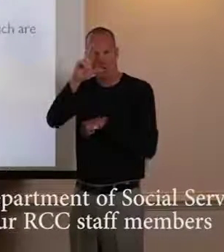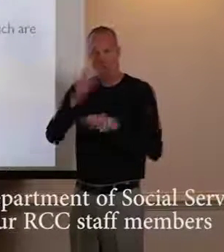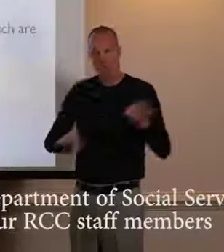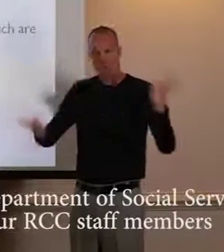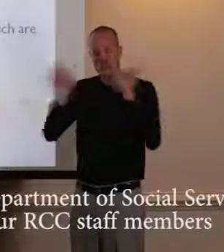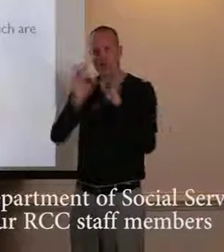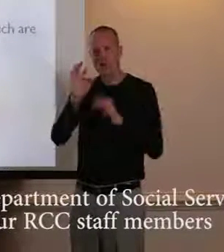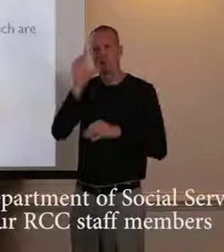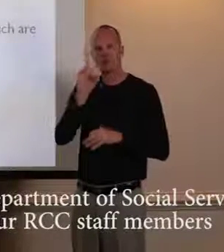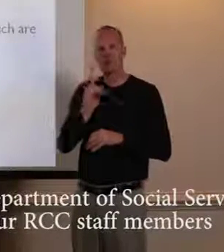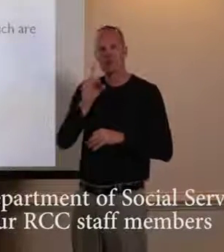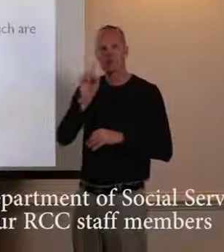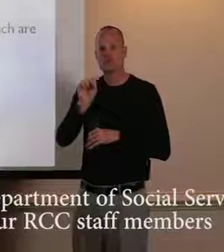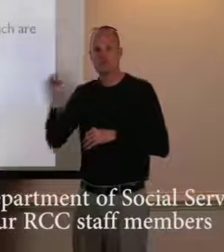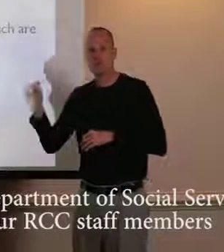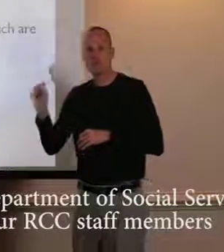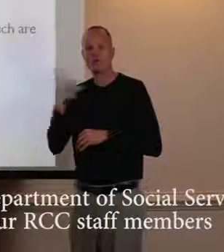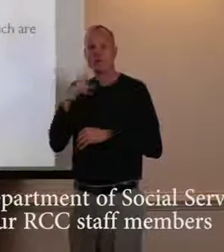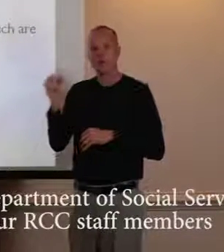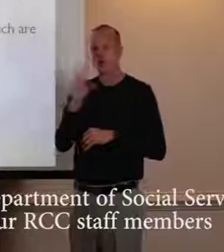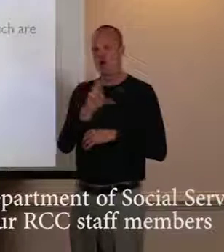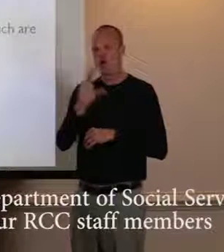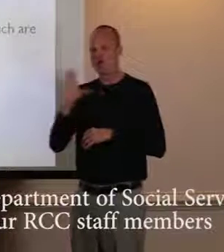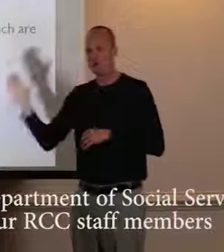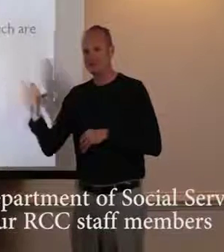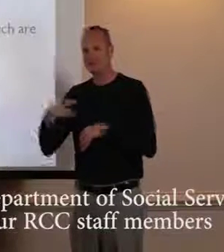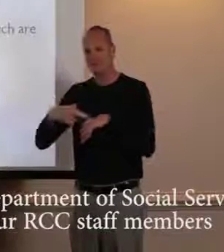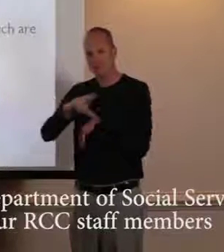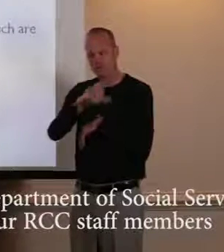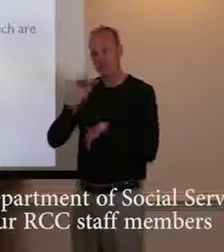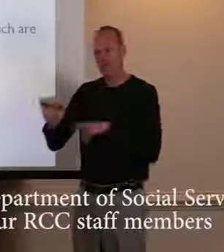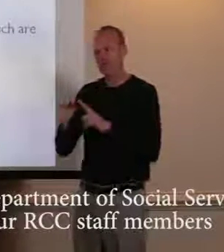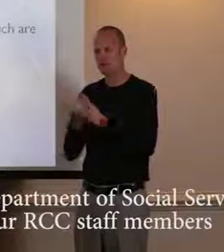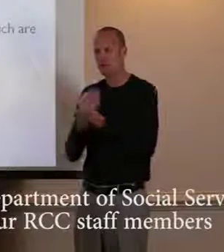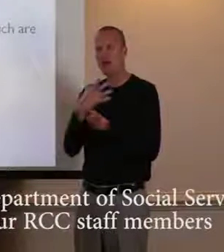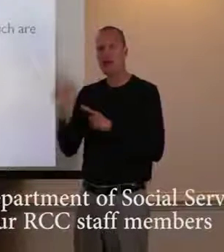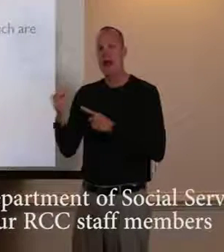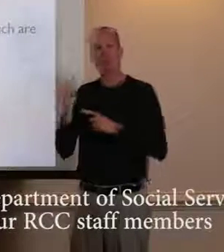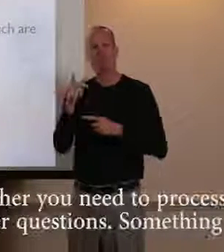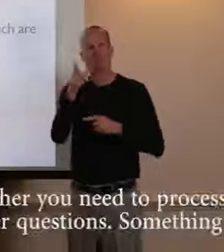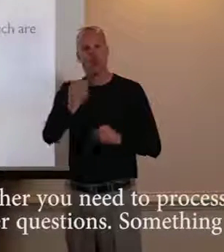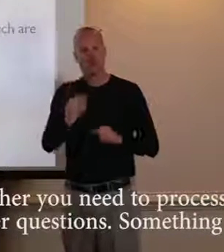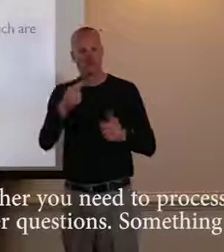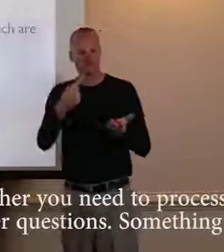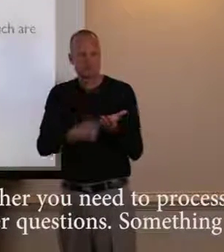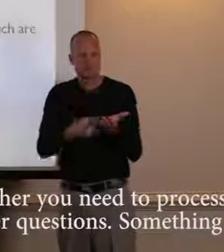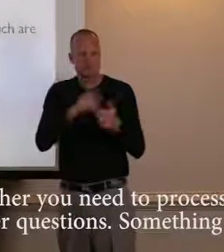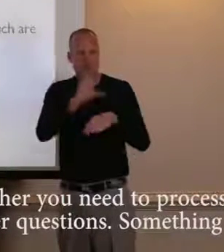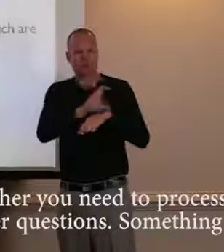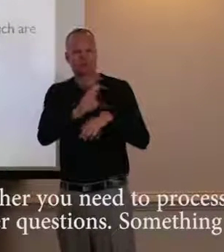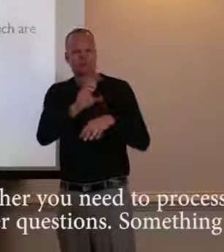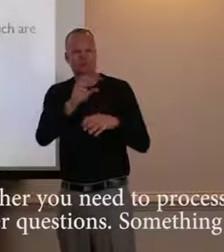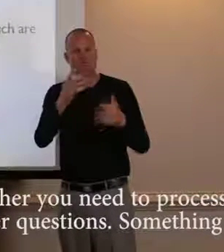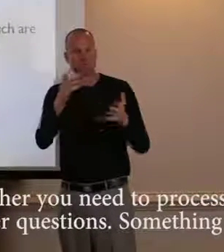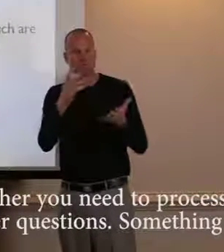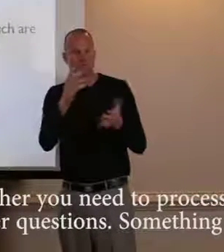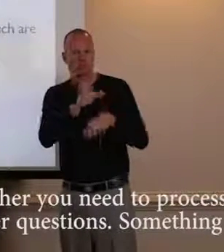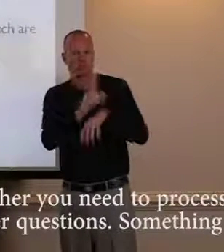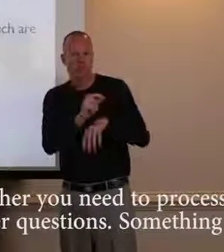of Social Services and RCC. And do consult your RCC staff members, which are available 24/7, whether you need to